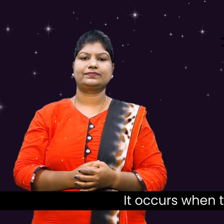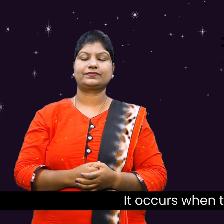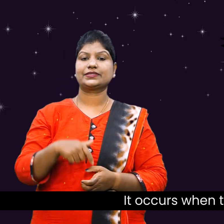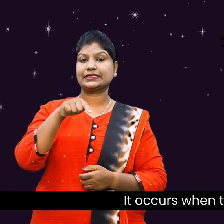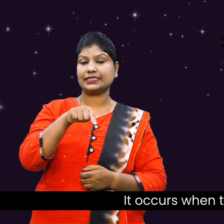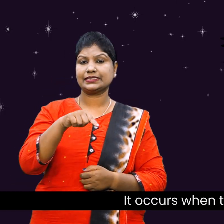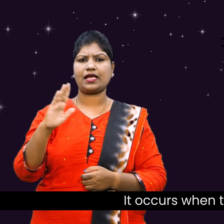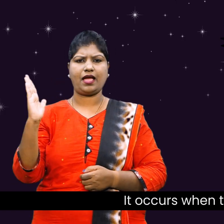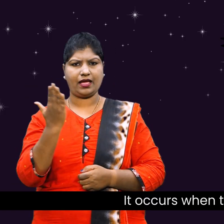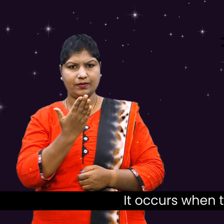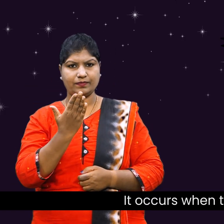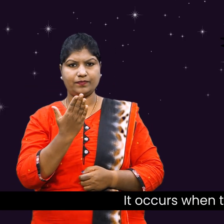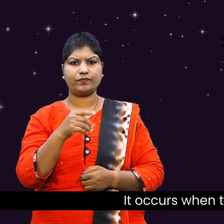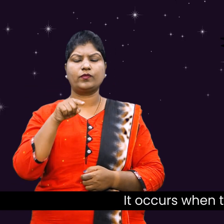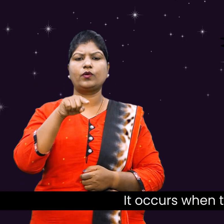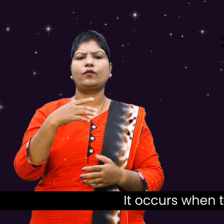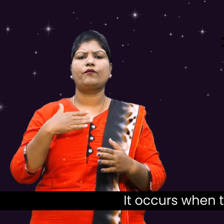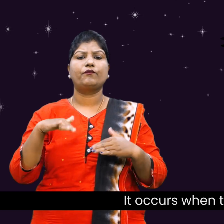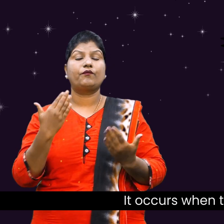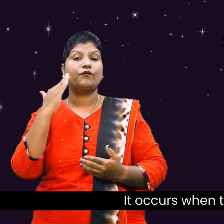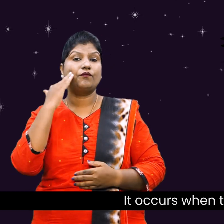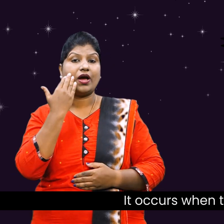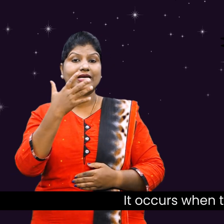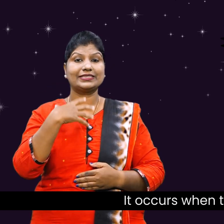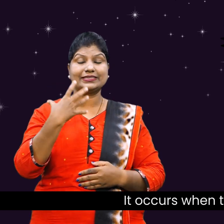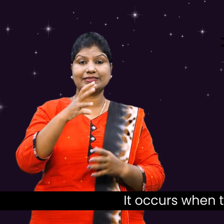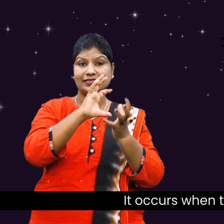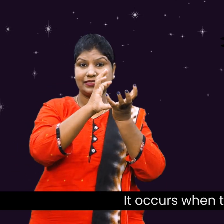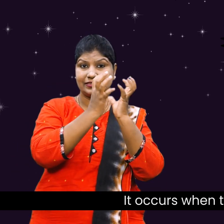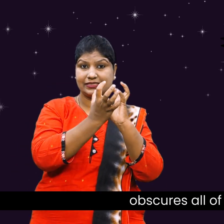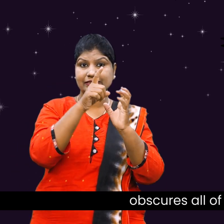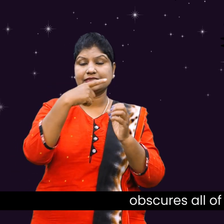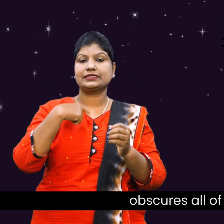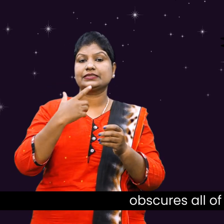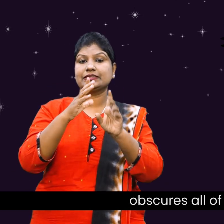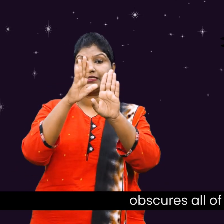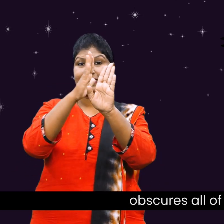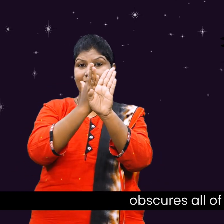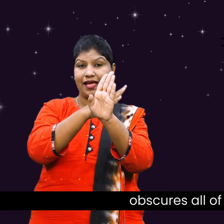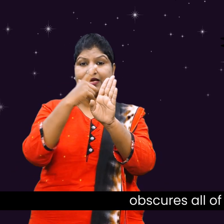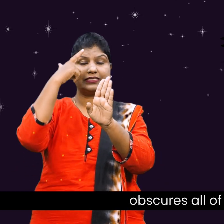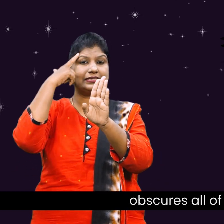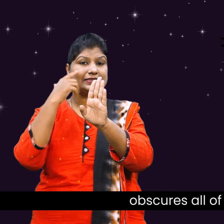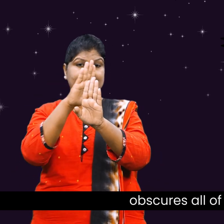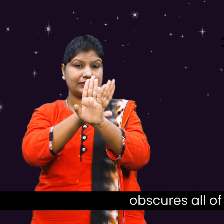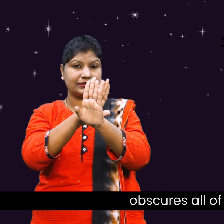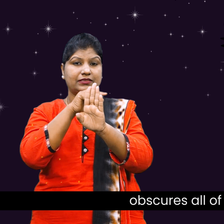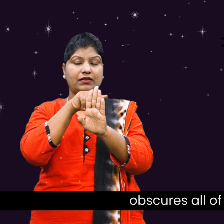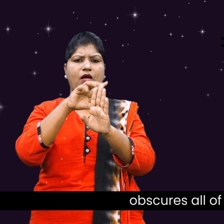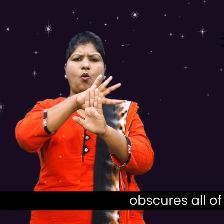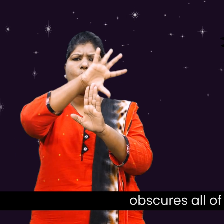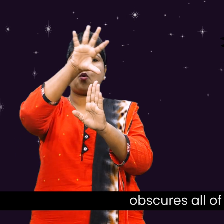It occurs when the Earth's shadow, umbra, obscures all of the